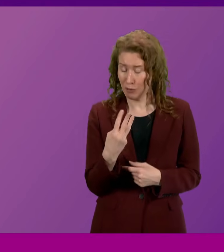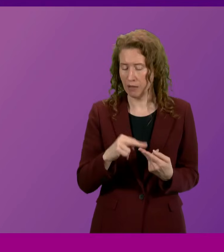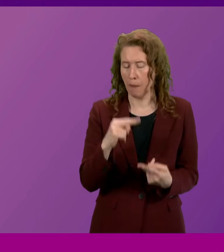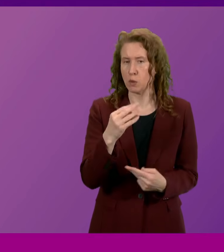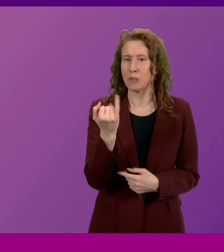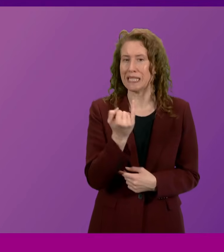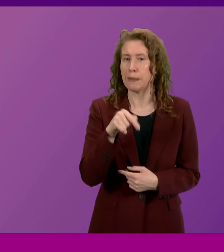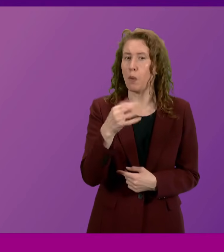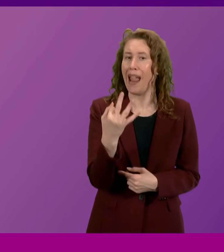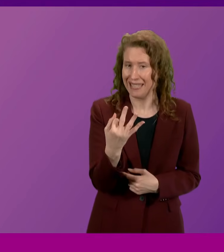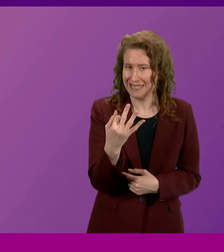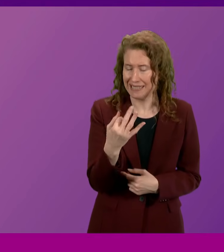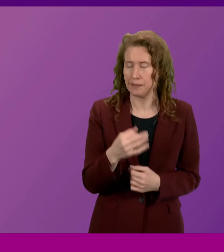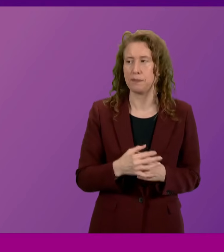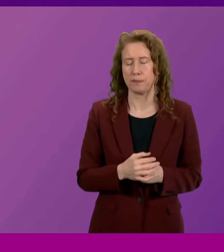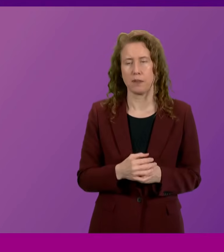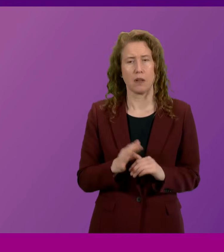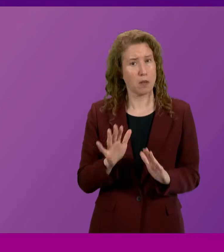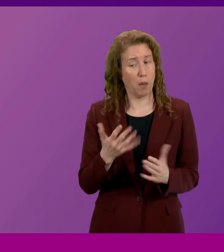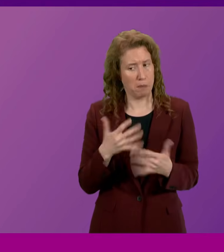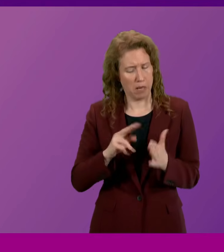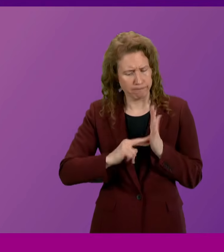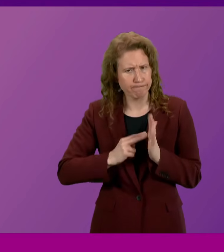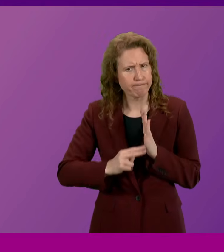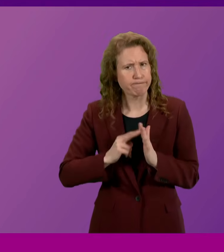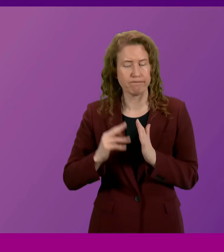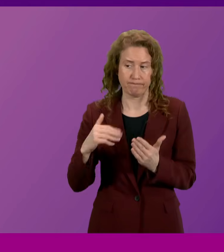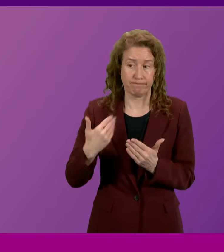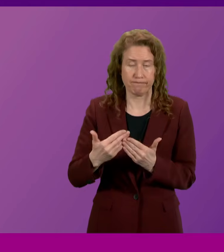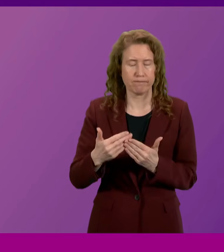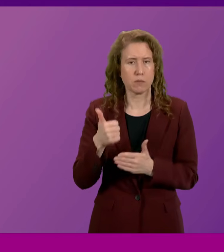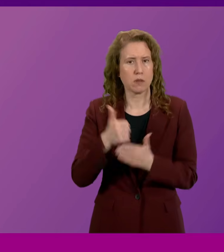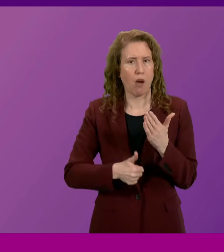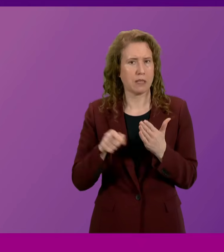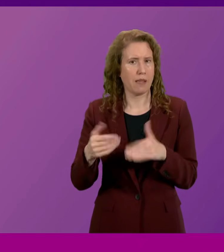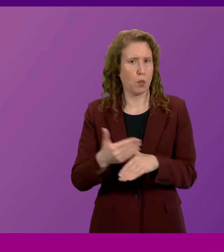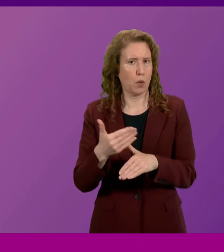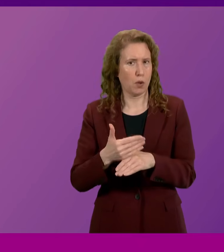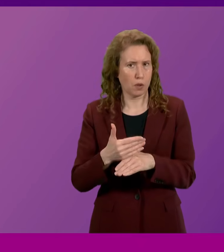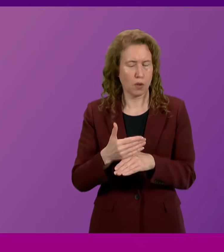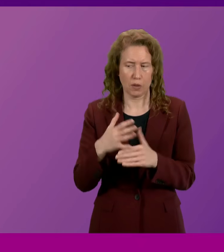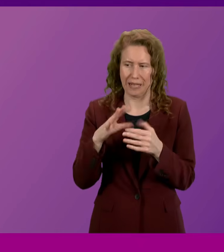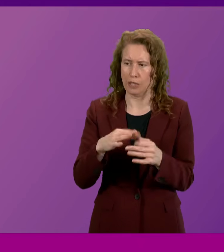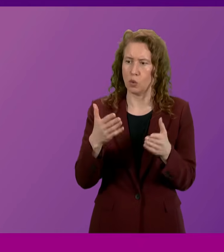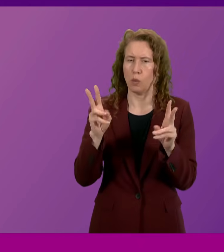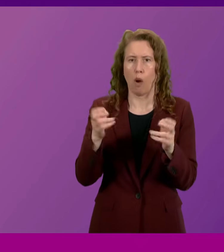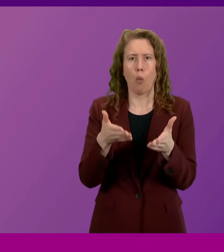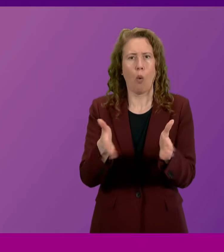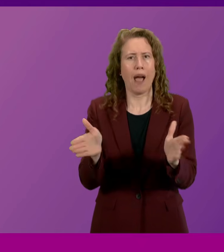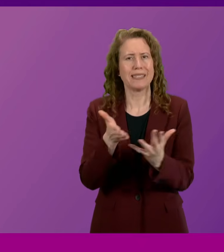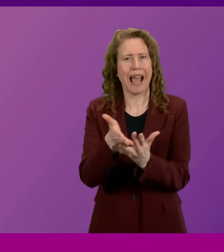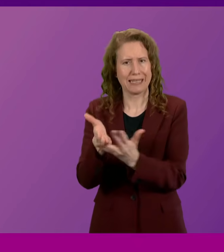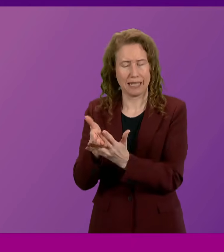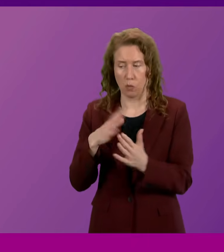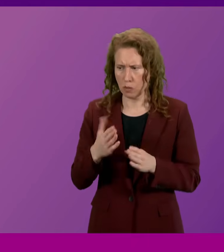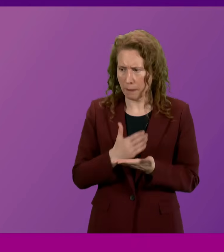16.3%. So, as we have taken a number of steps since we embarked on the work about widening access to ensure